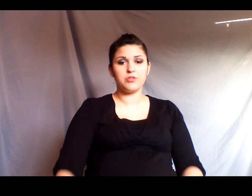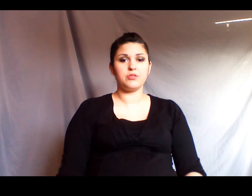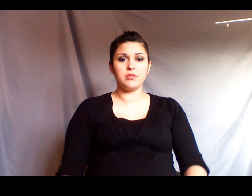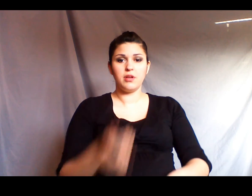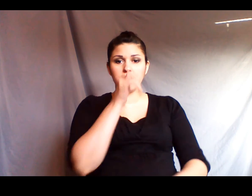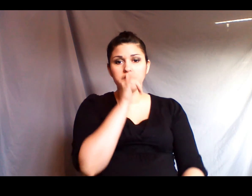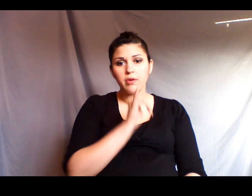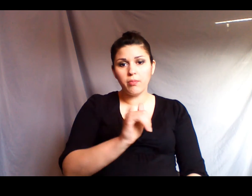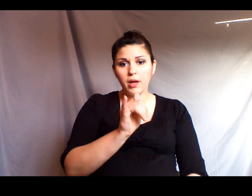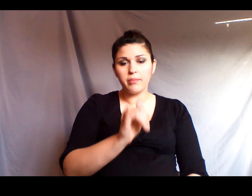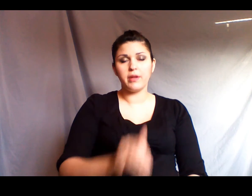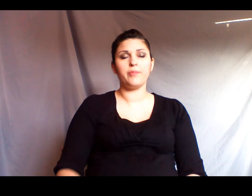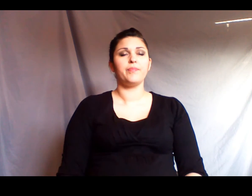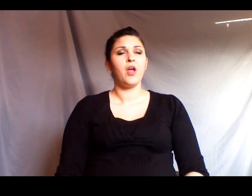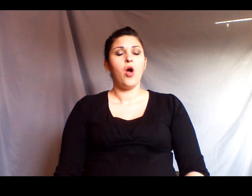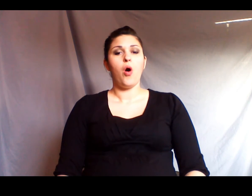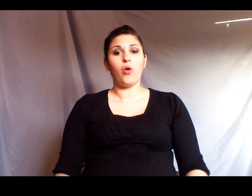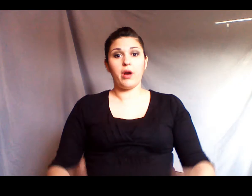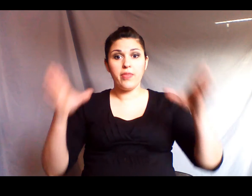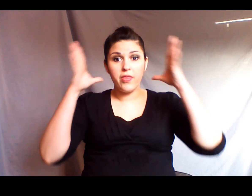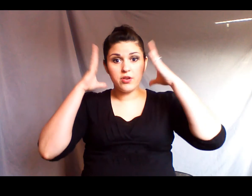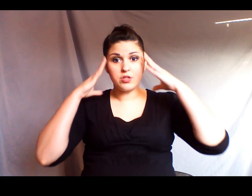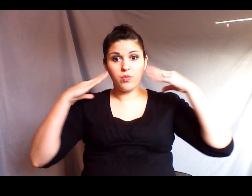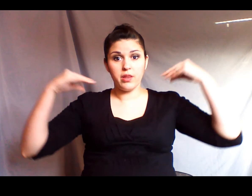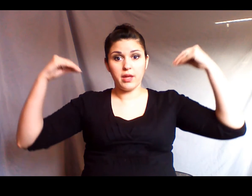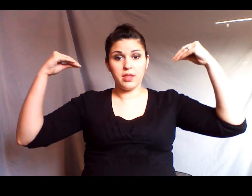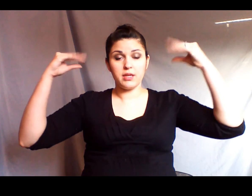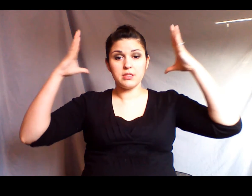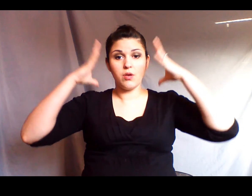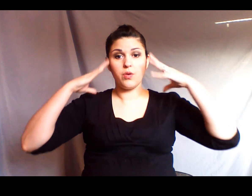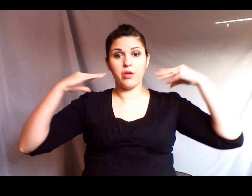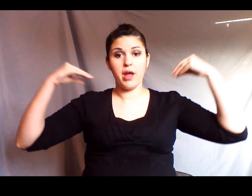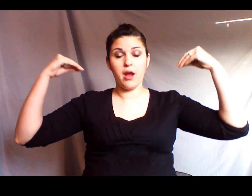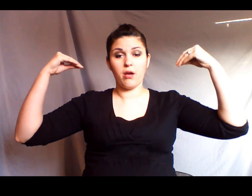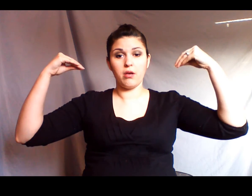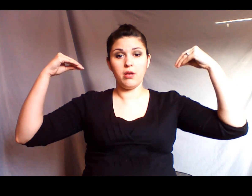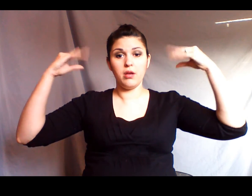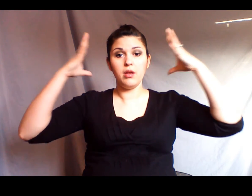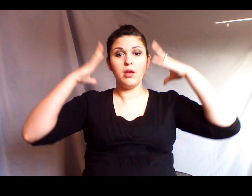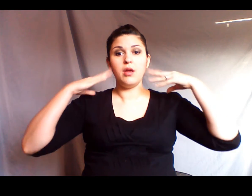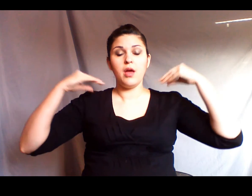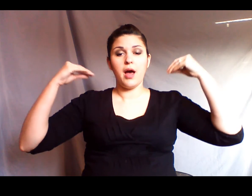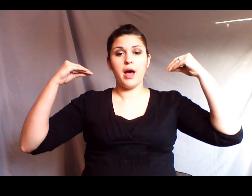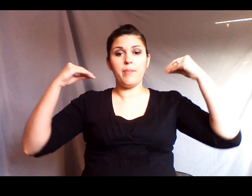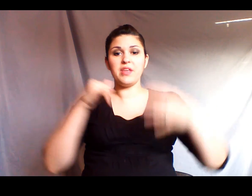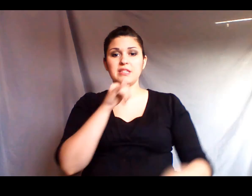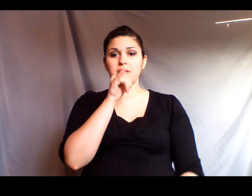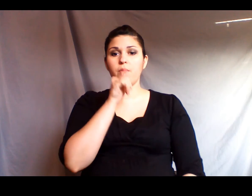commercials, Ricola pipe, you know. And then there's the one like this, with a hair. But this is the